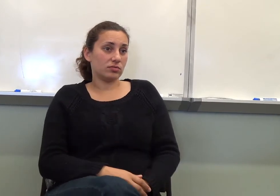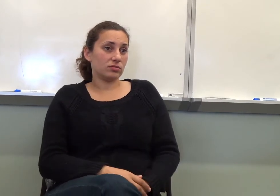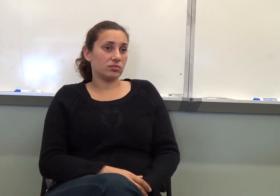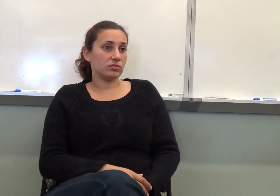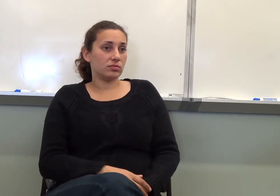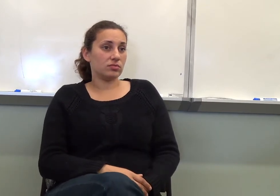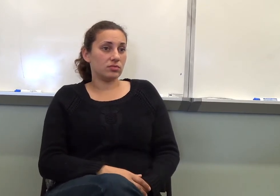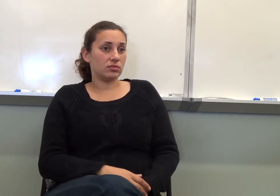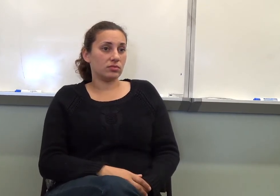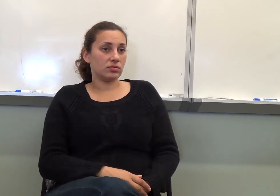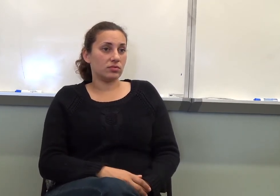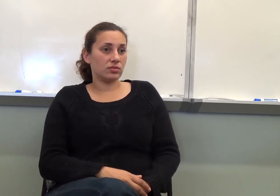20 plus a minus